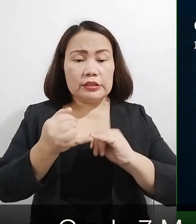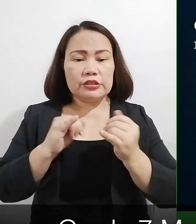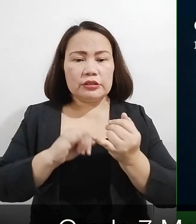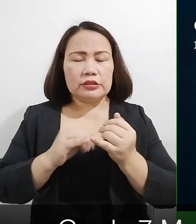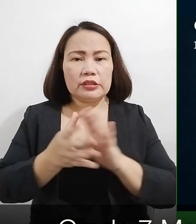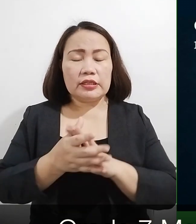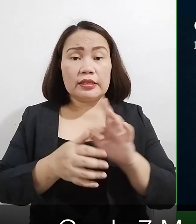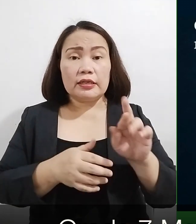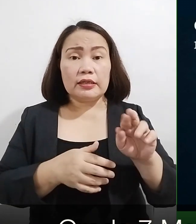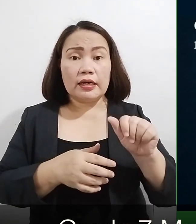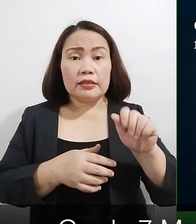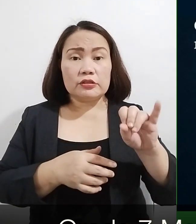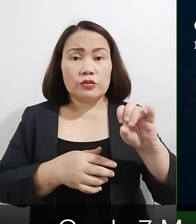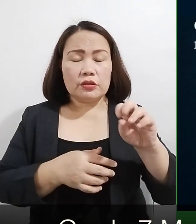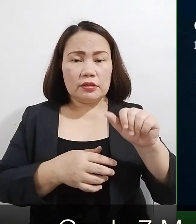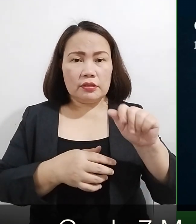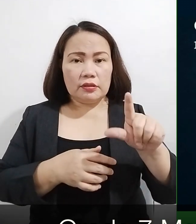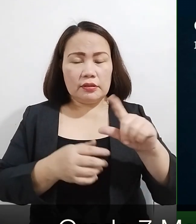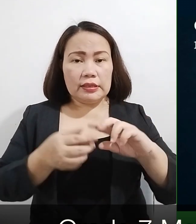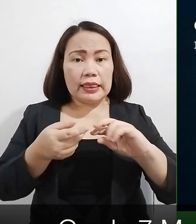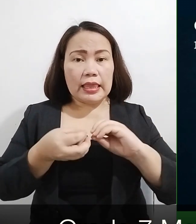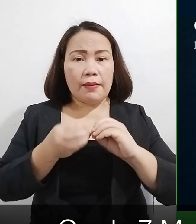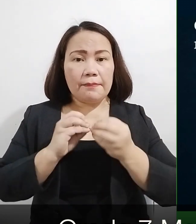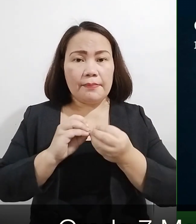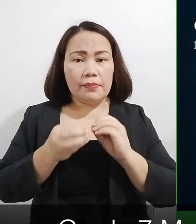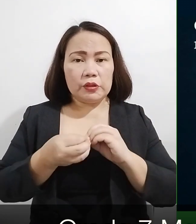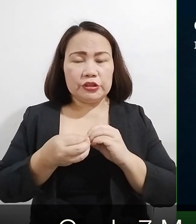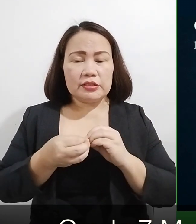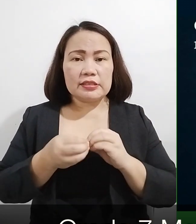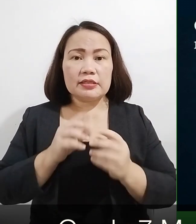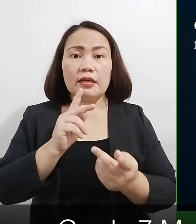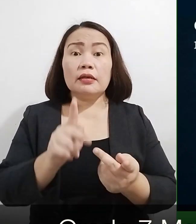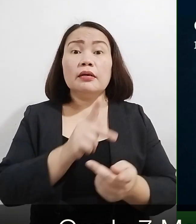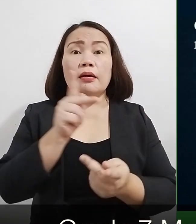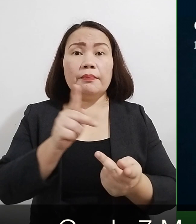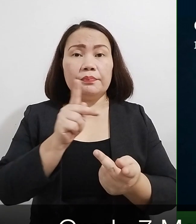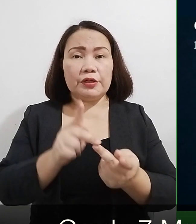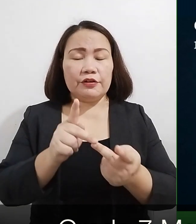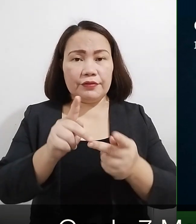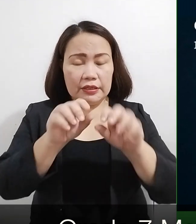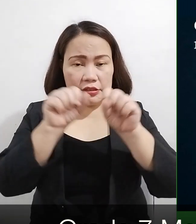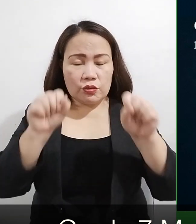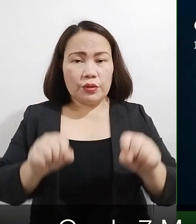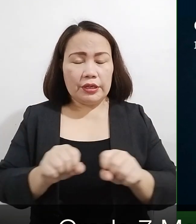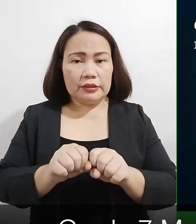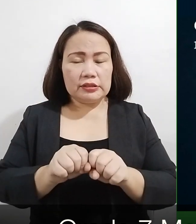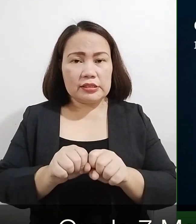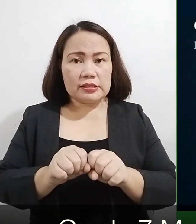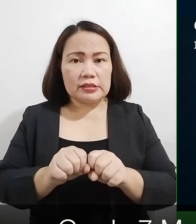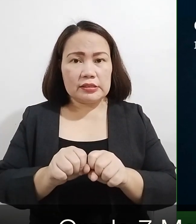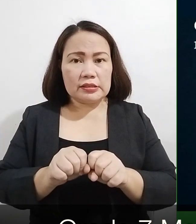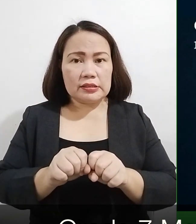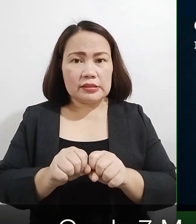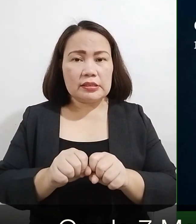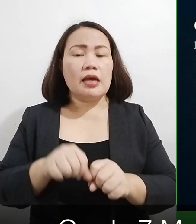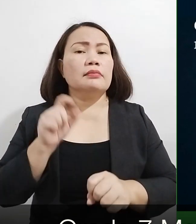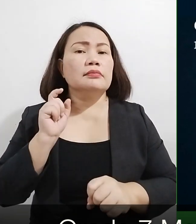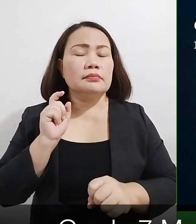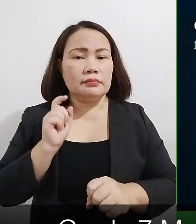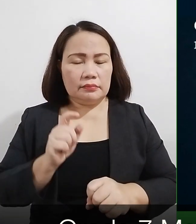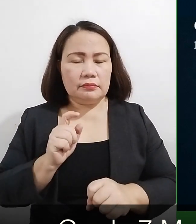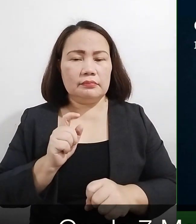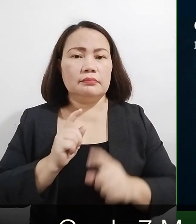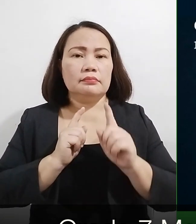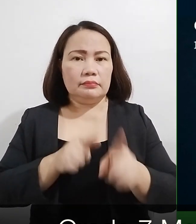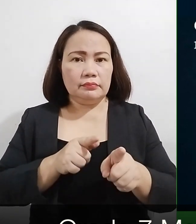then that is considered rational numbers. That's why, ang mga perfect squares, kapag binigyan kayo ng perfect squares,